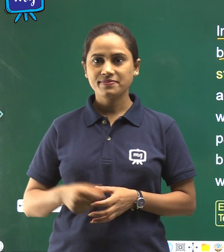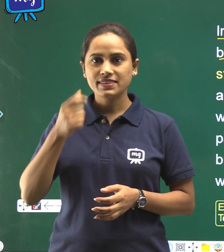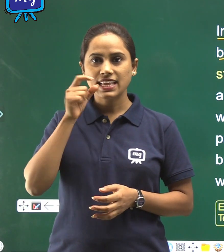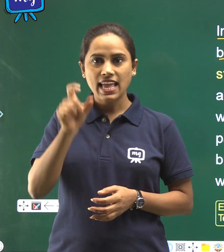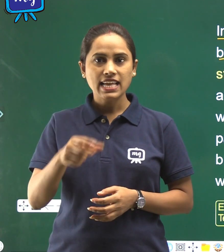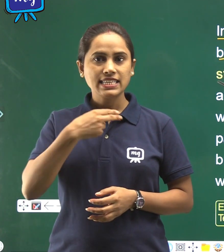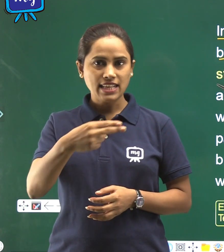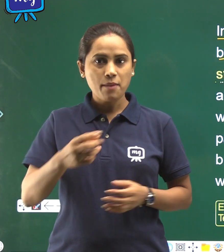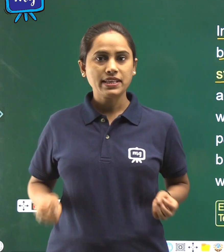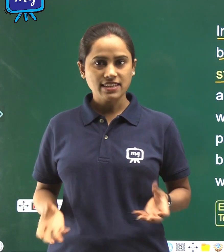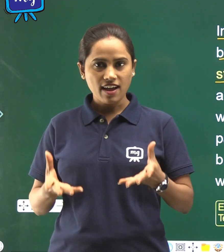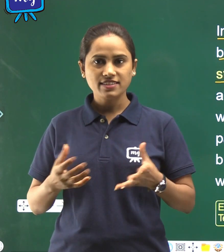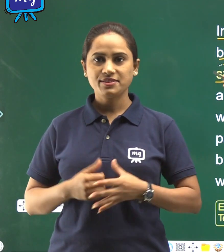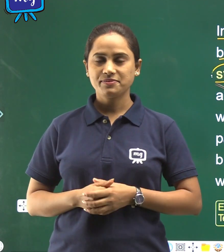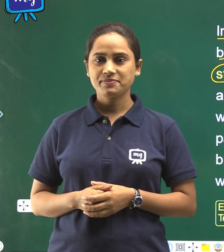Sahib starts